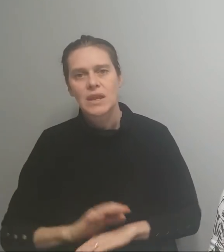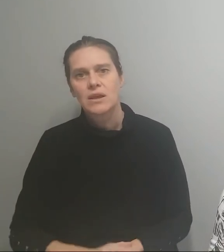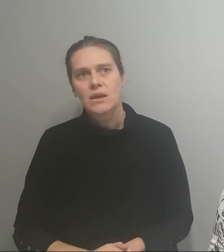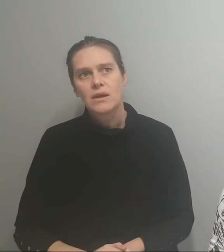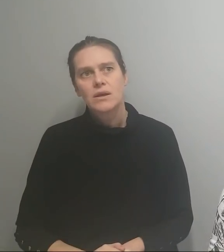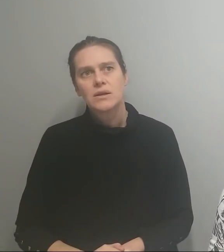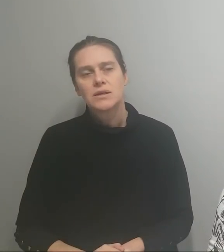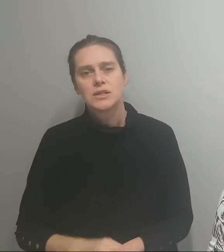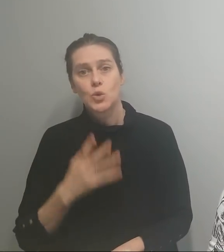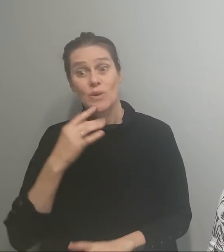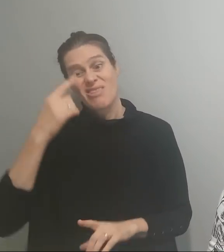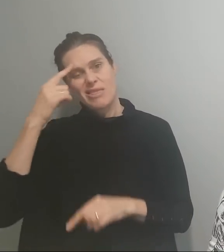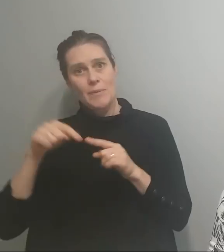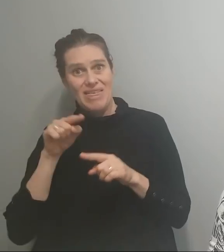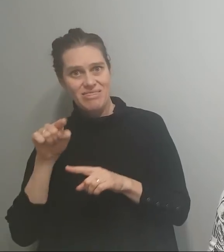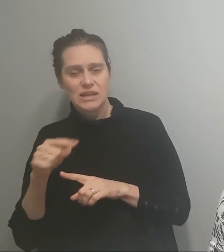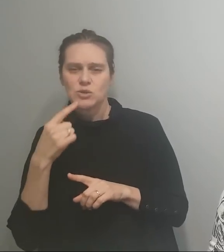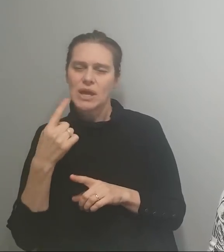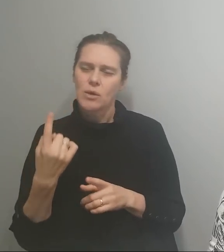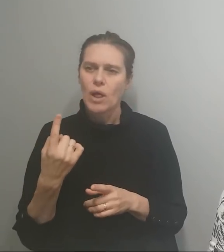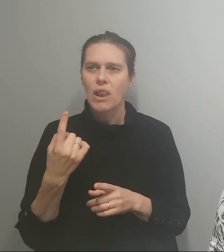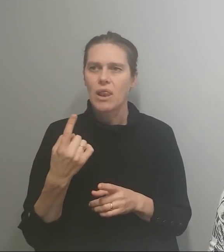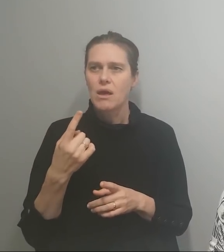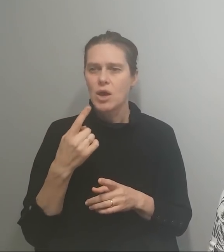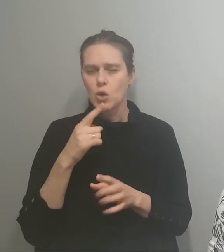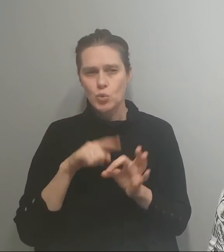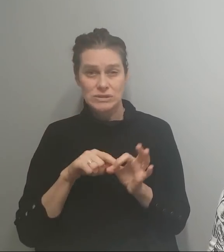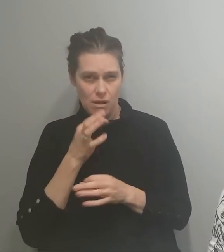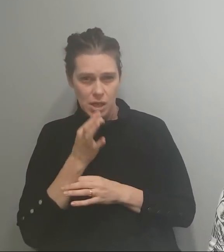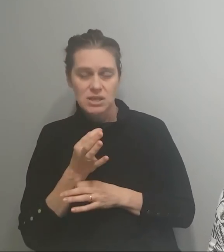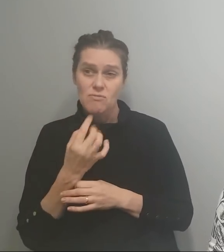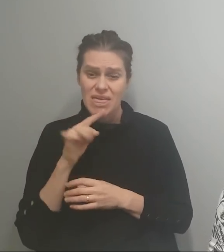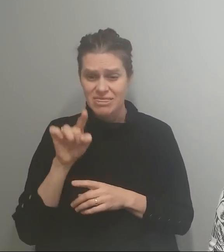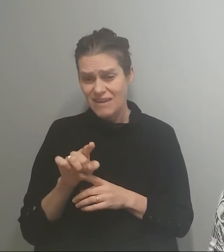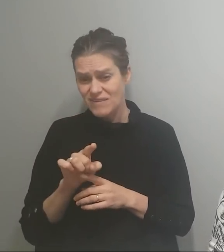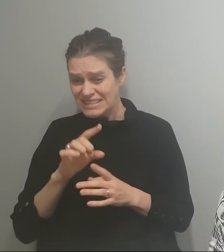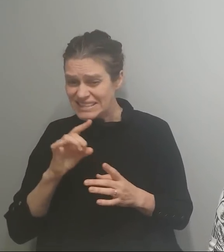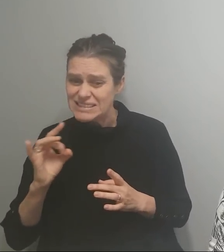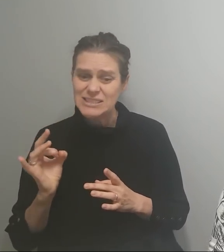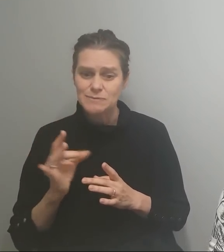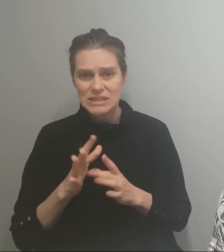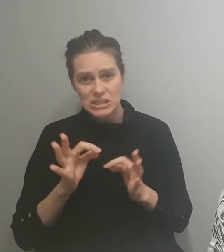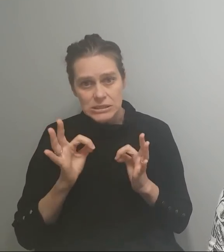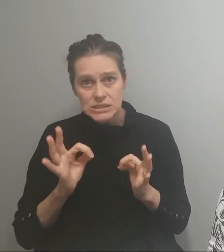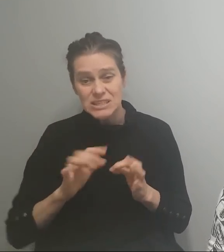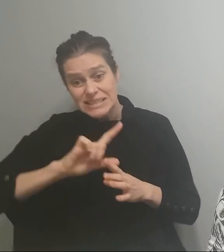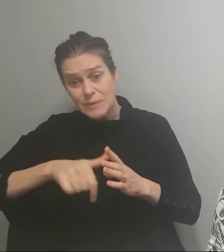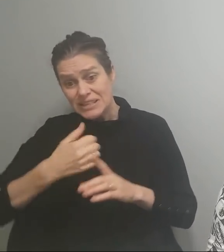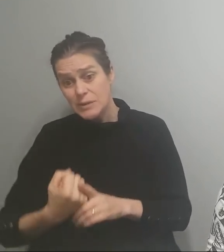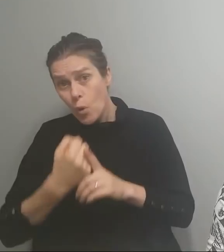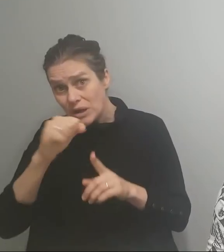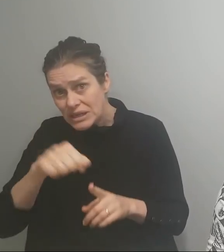that is something a specialist disability support. And then the next question is,